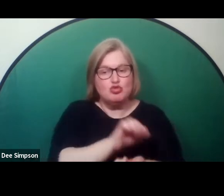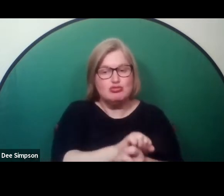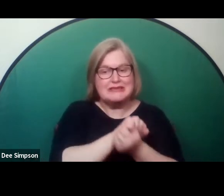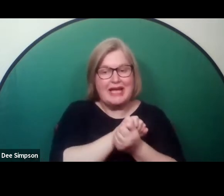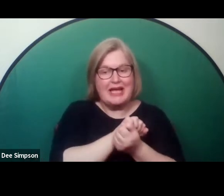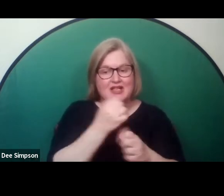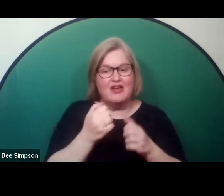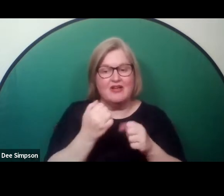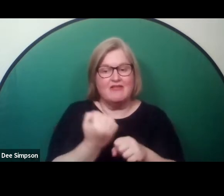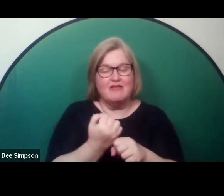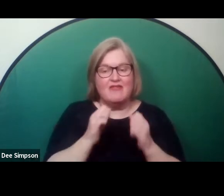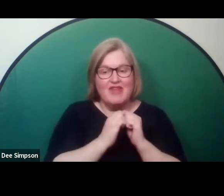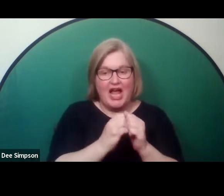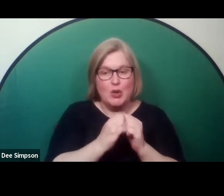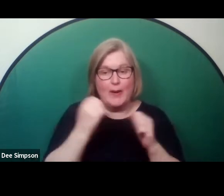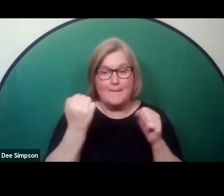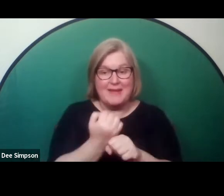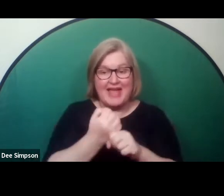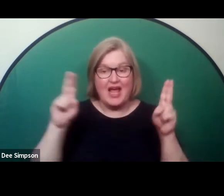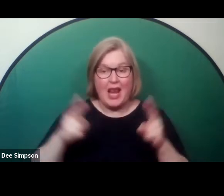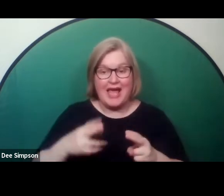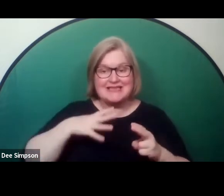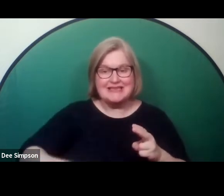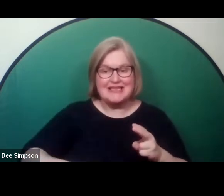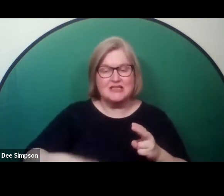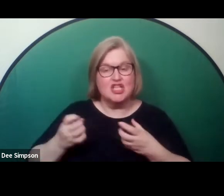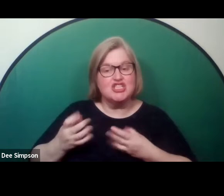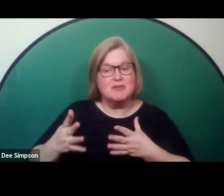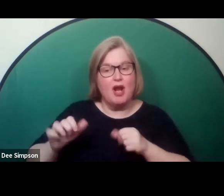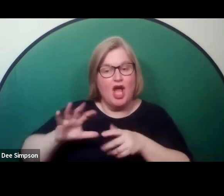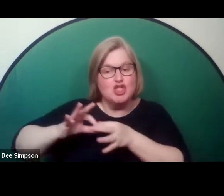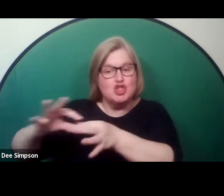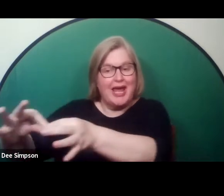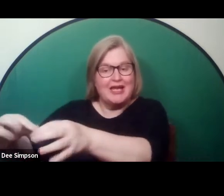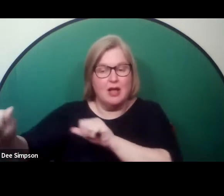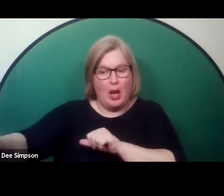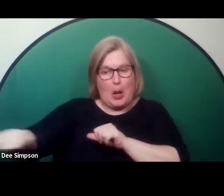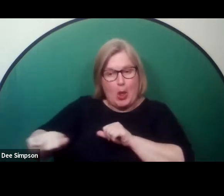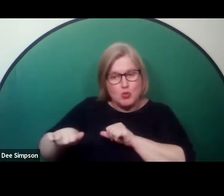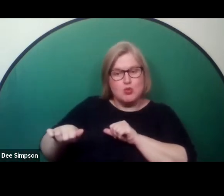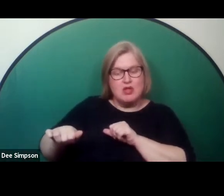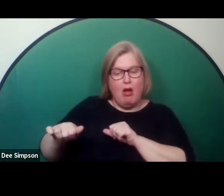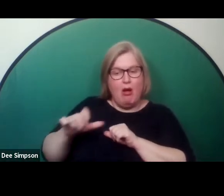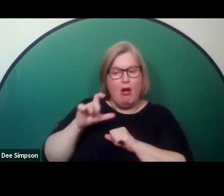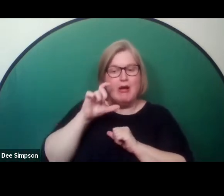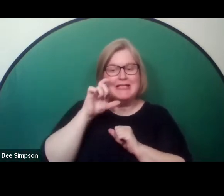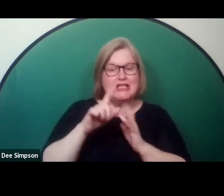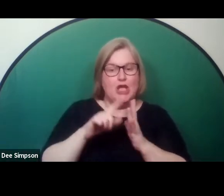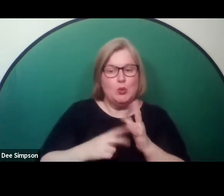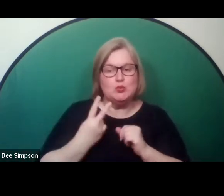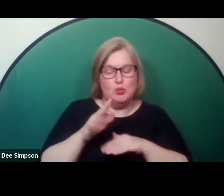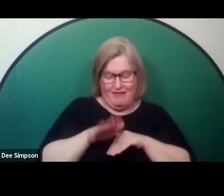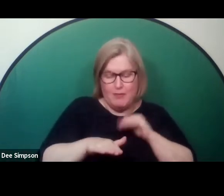less. We need to be shortening supply chains, reducing carbon footprint. We should